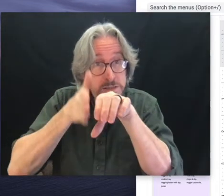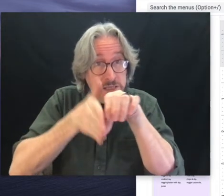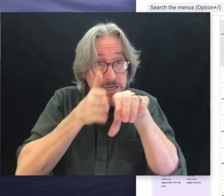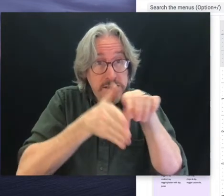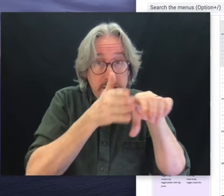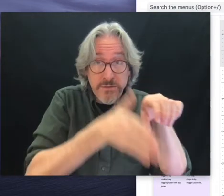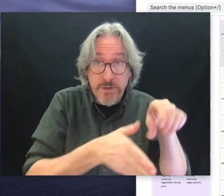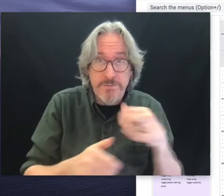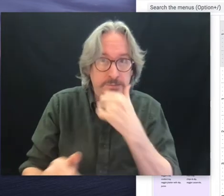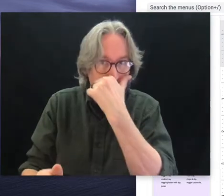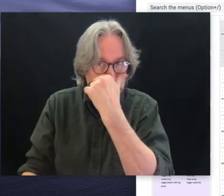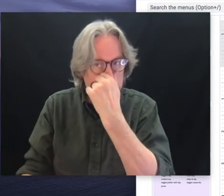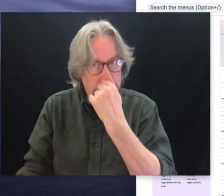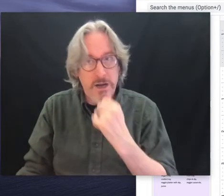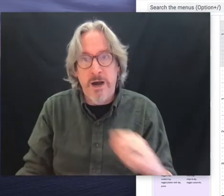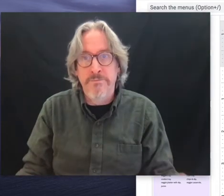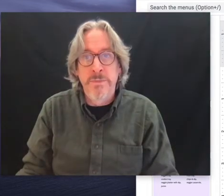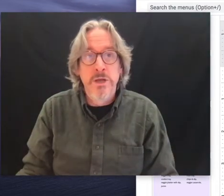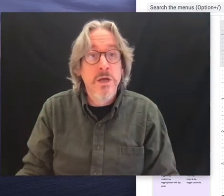cheese sliced, right?